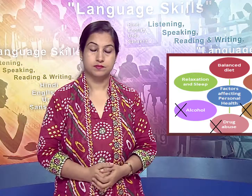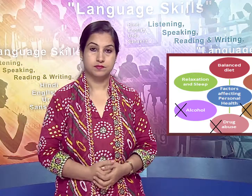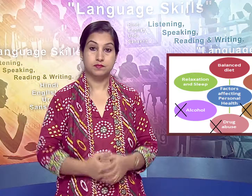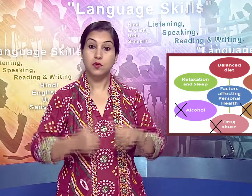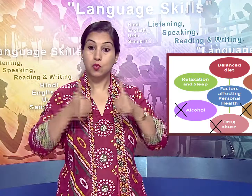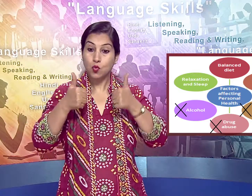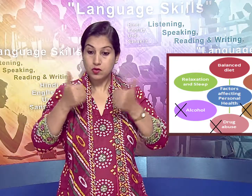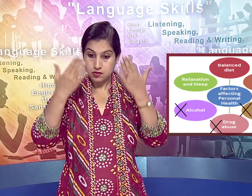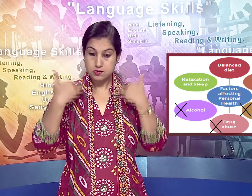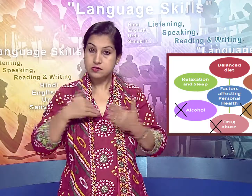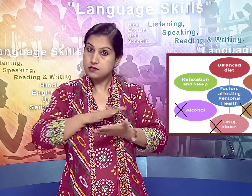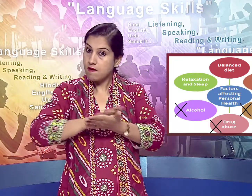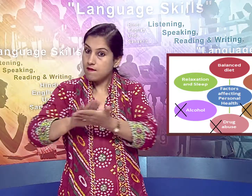good hygiene,